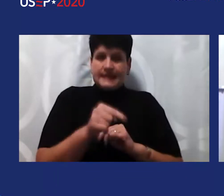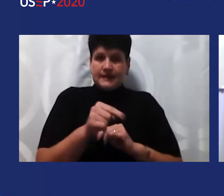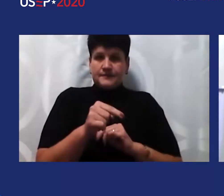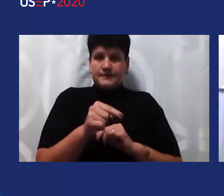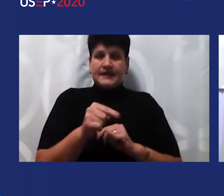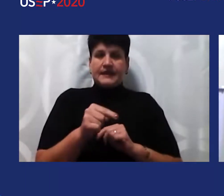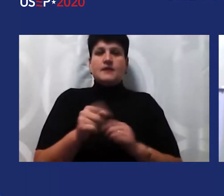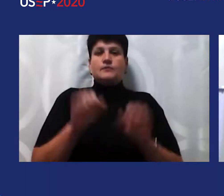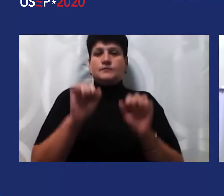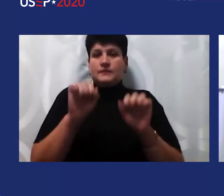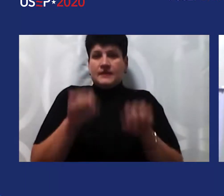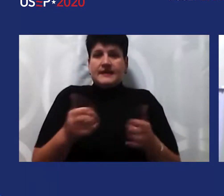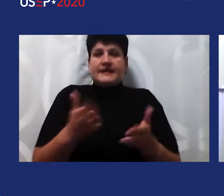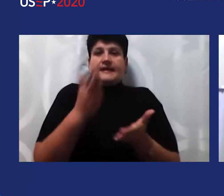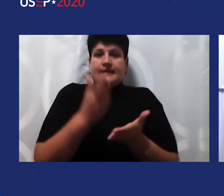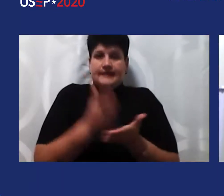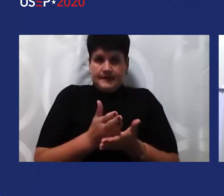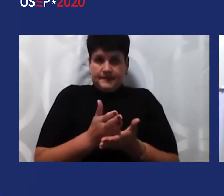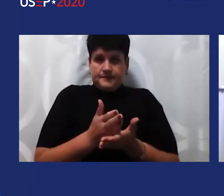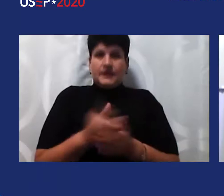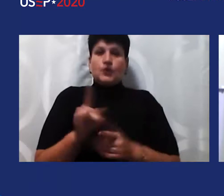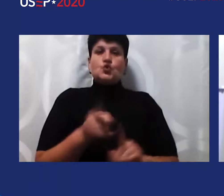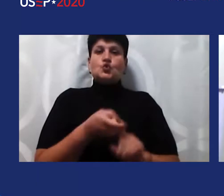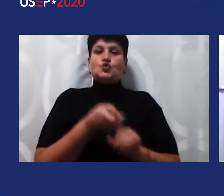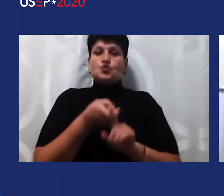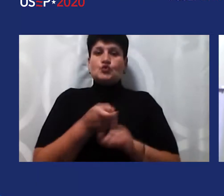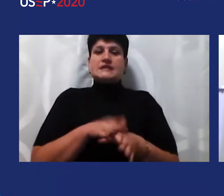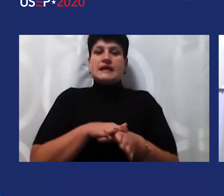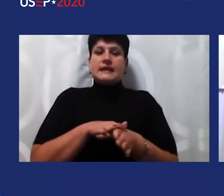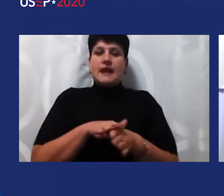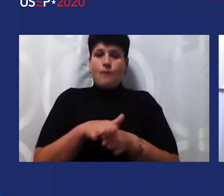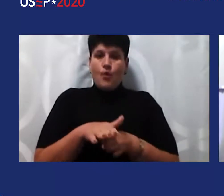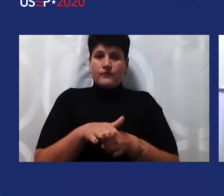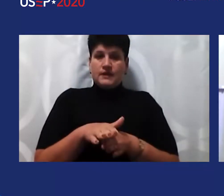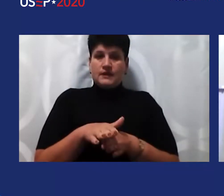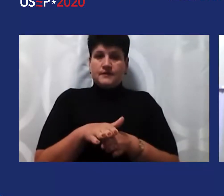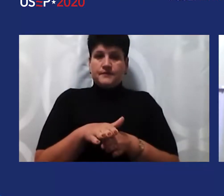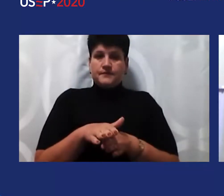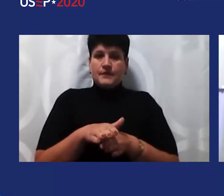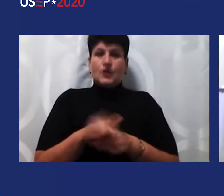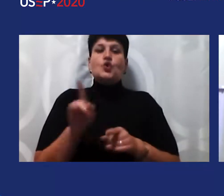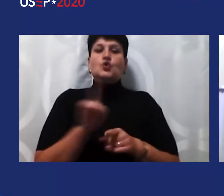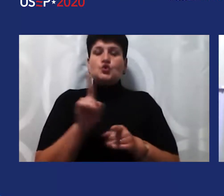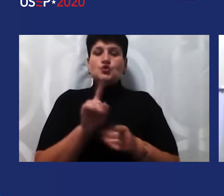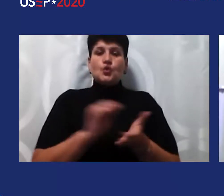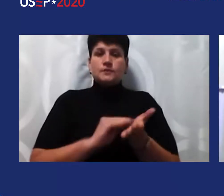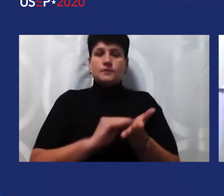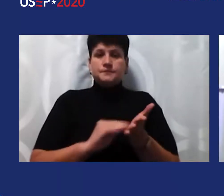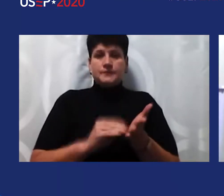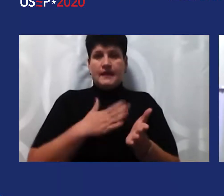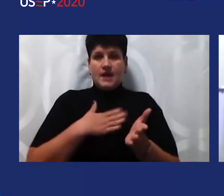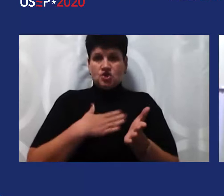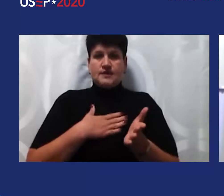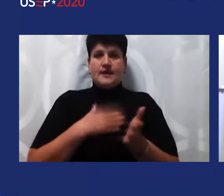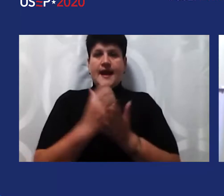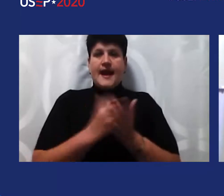I apologize for interference. They were not replaced by the new